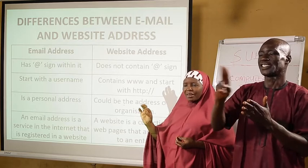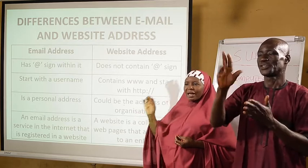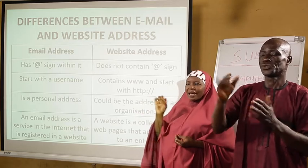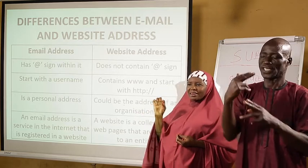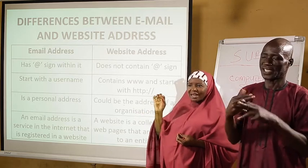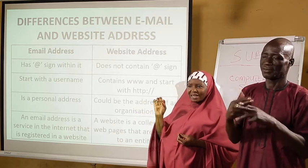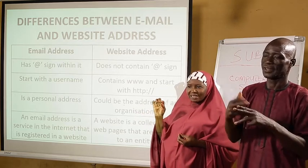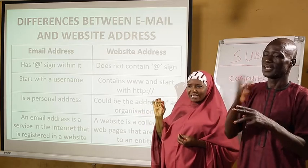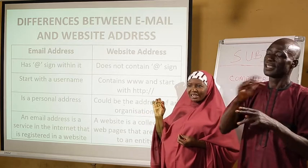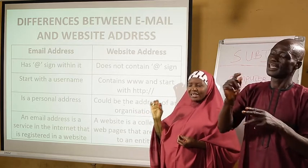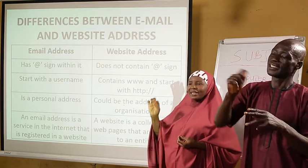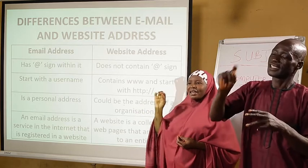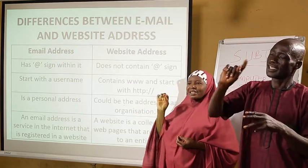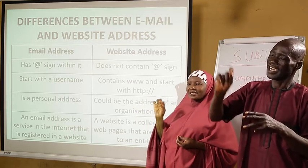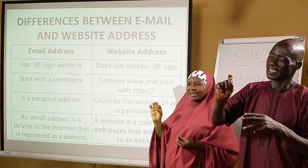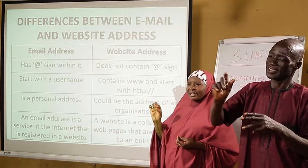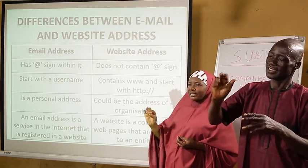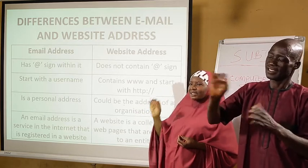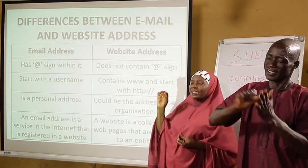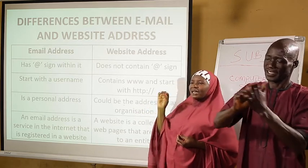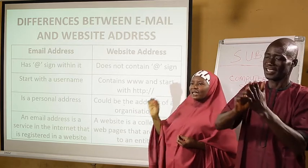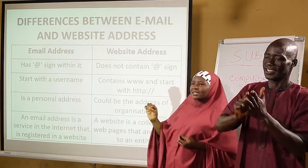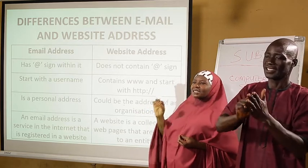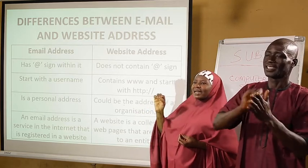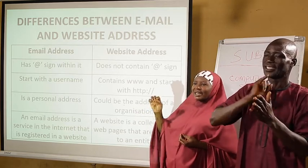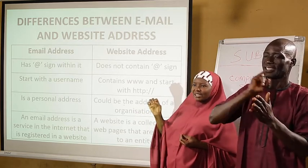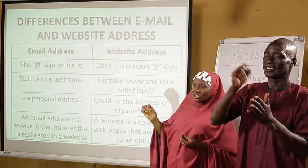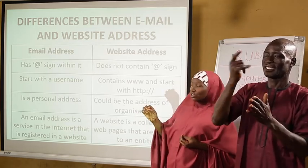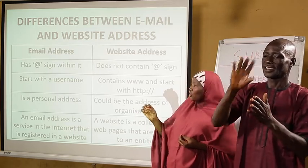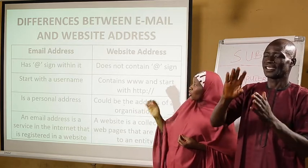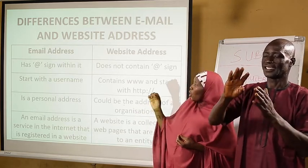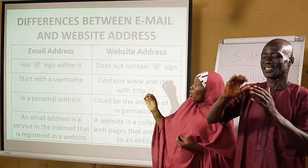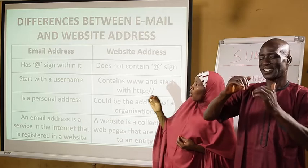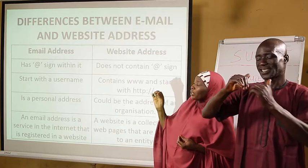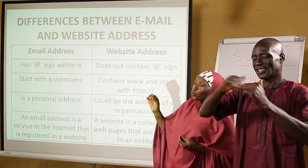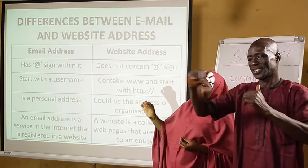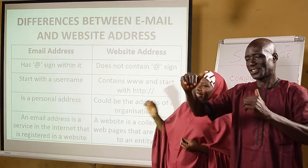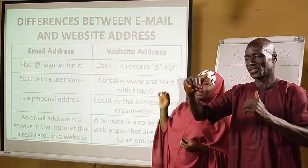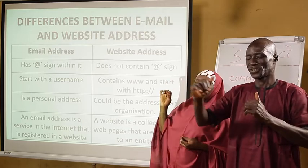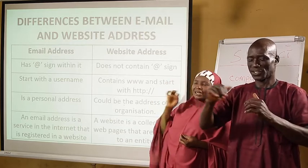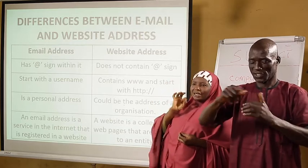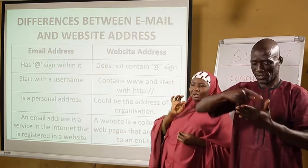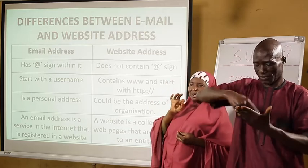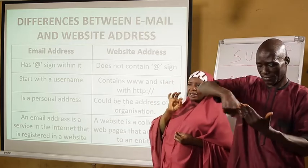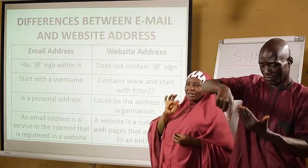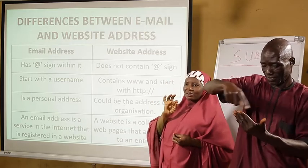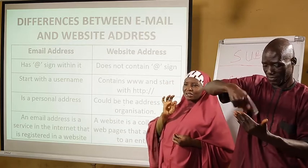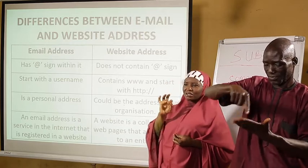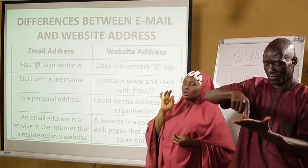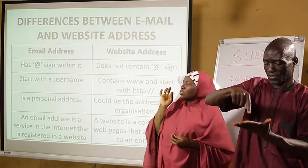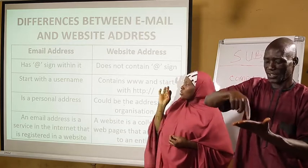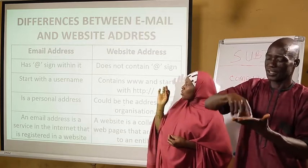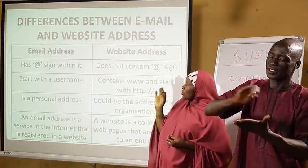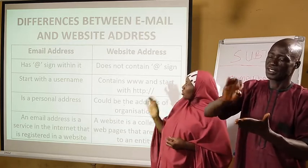username, and the @ inside it is an extension or is within the email